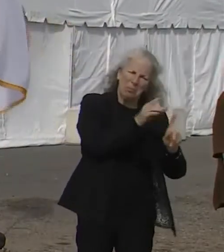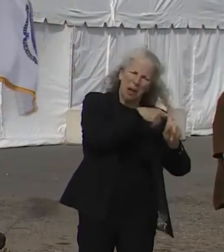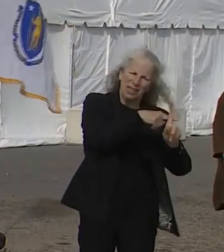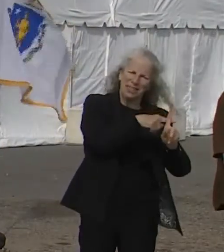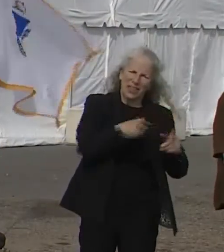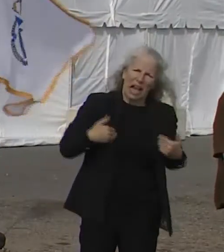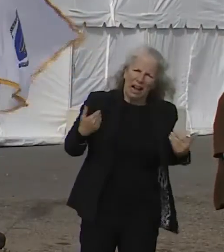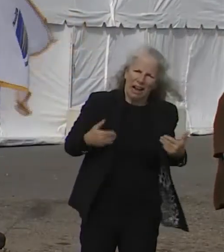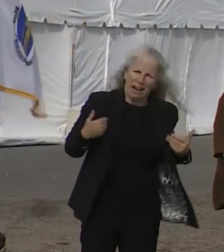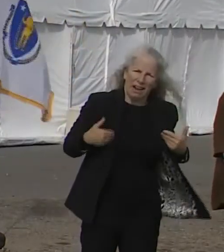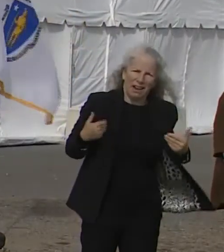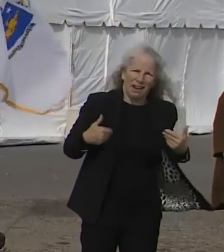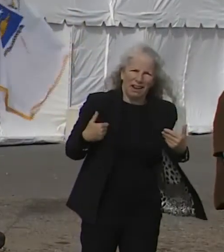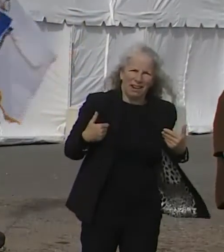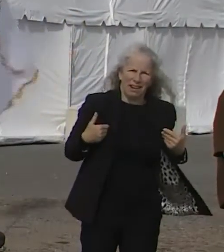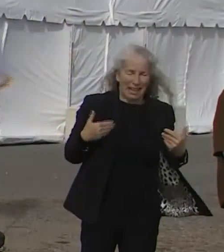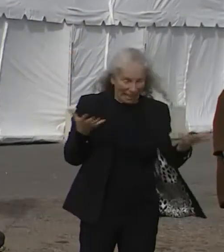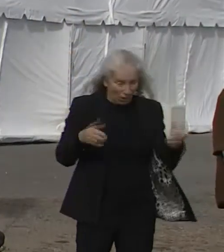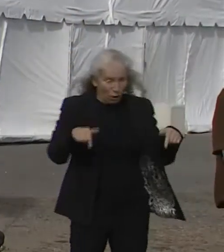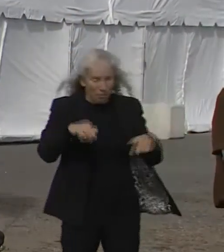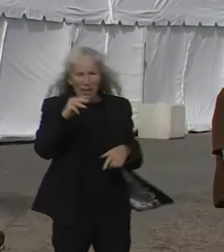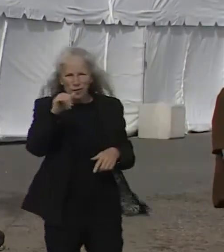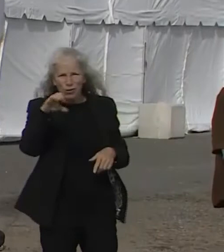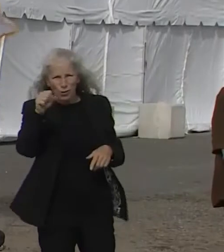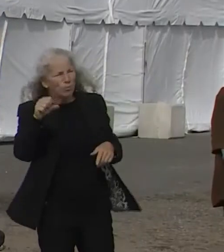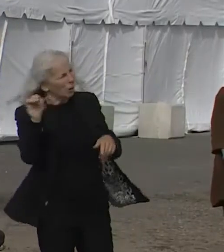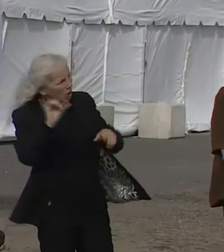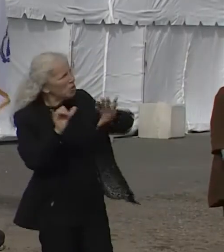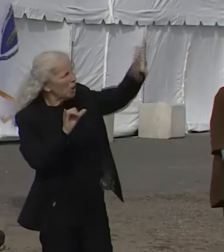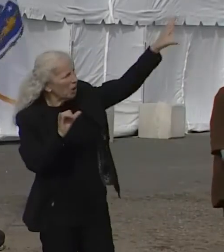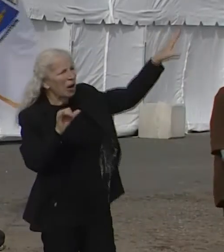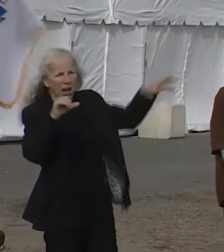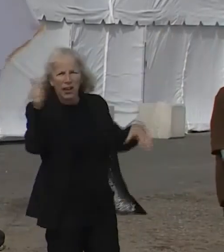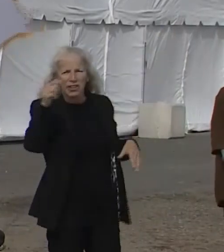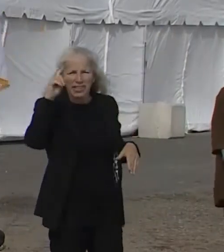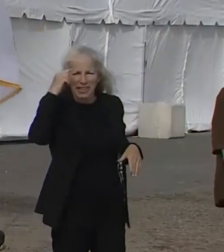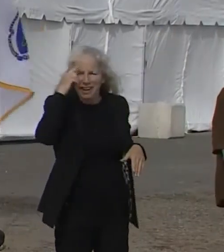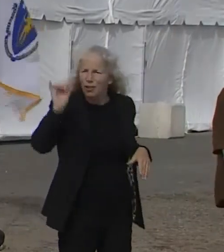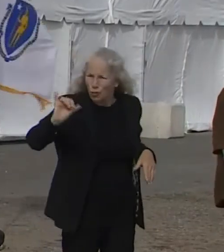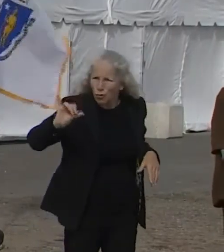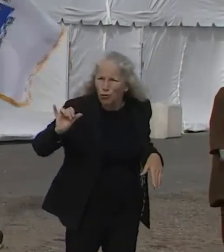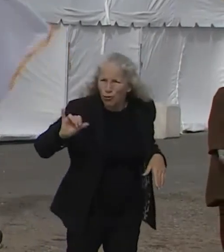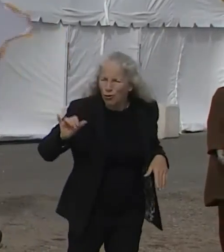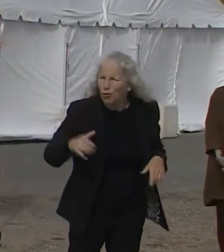has been happening, not just here in the Commonwealth, but in many places and states around the country.